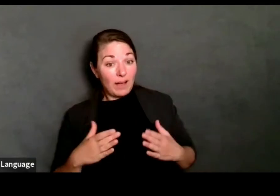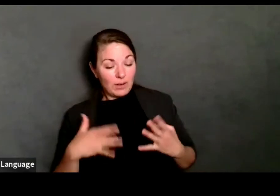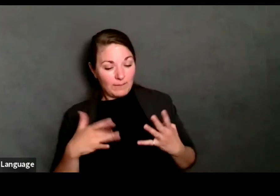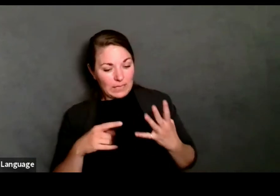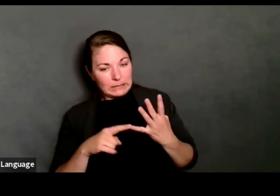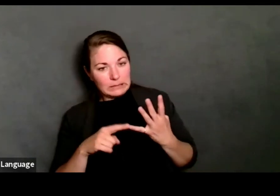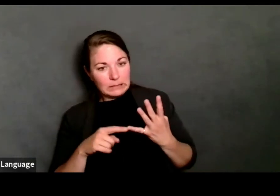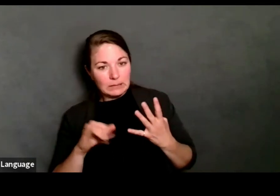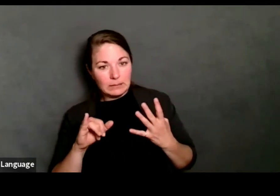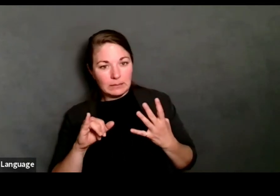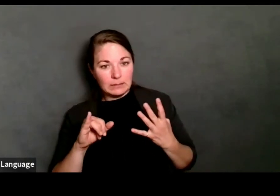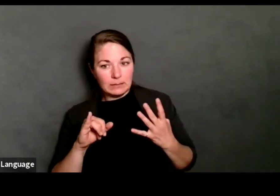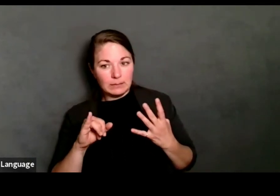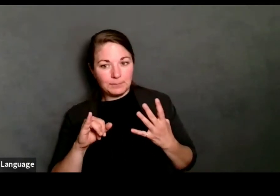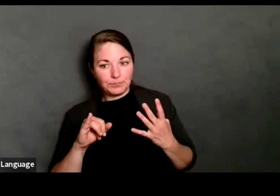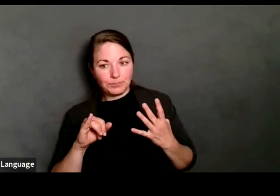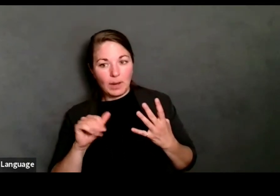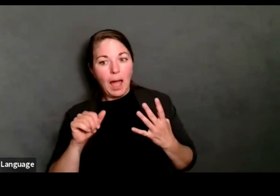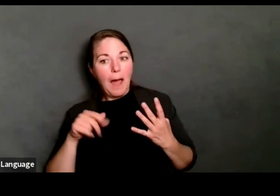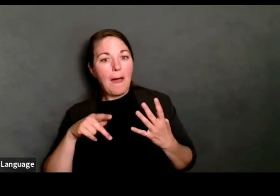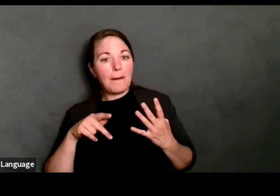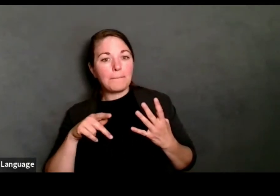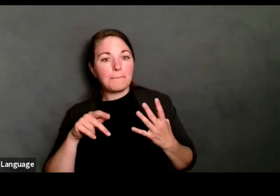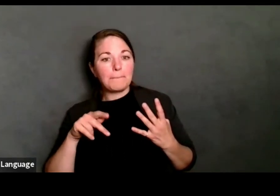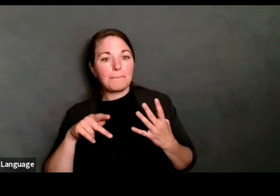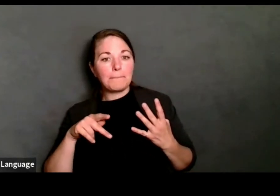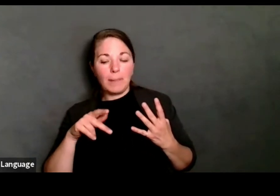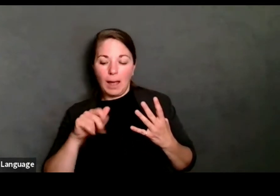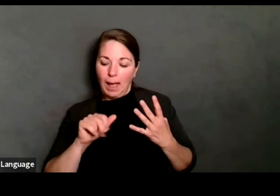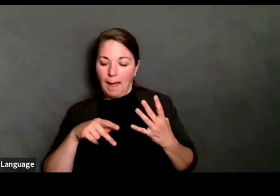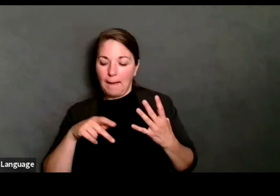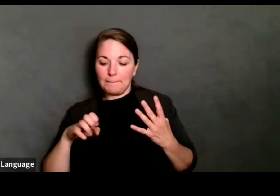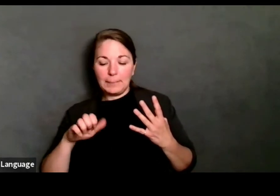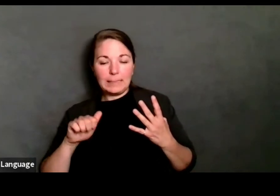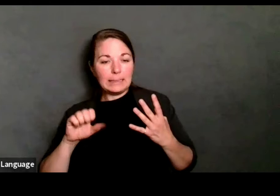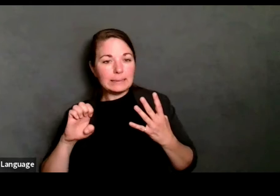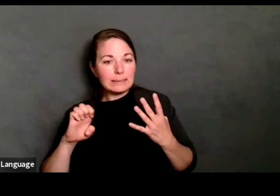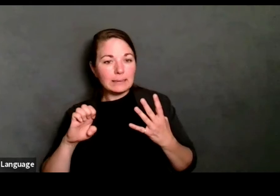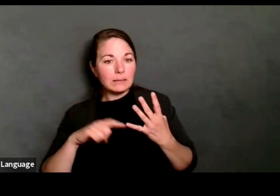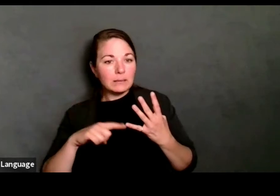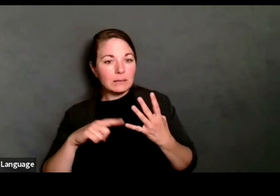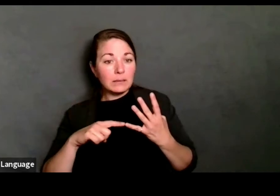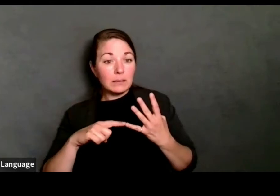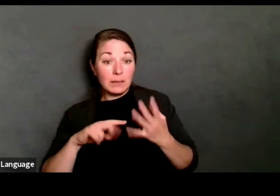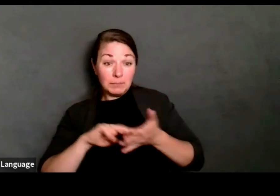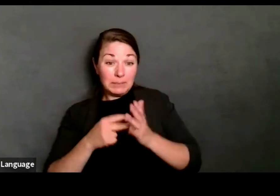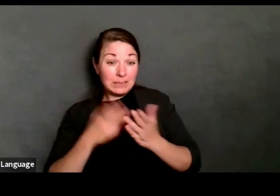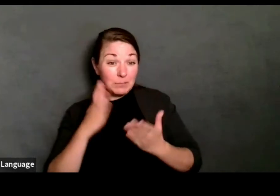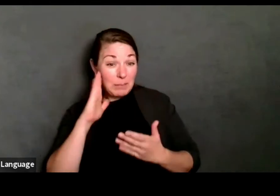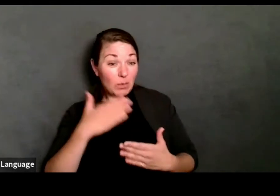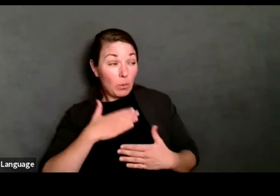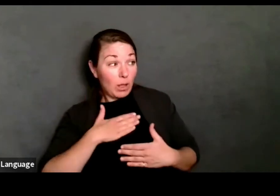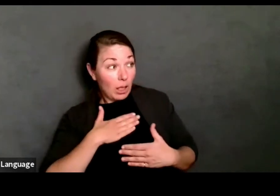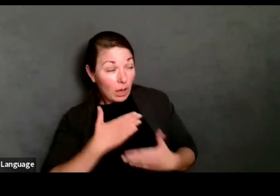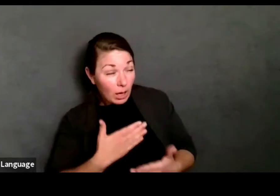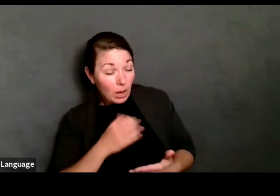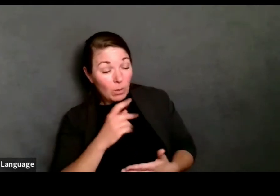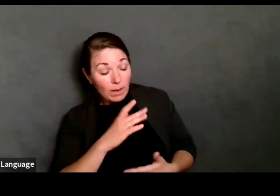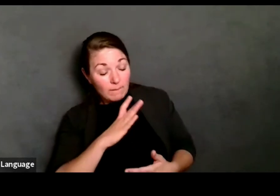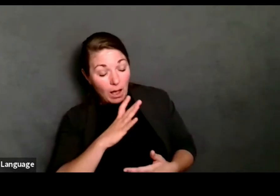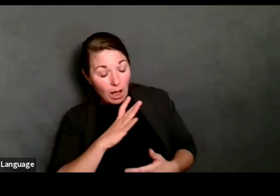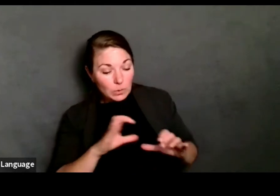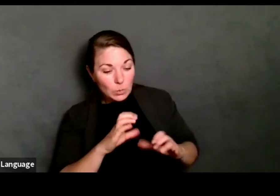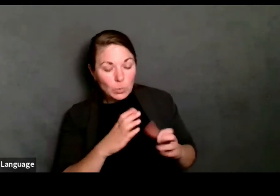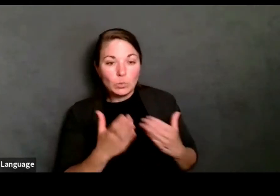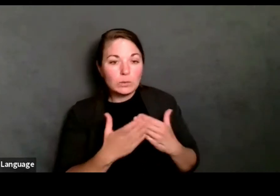cause institutional trauma, but may also lead them to take actions that they don't actually want to take. We don't